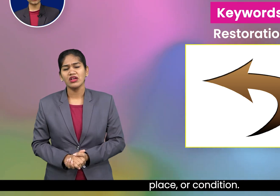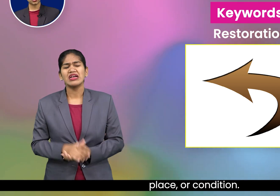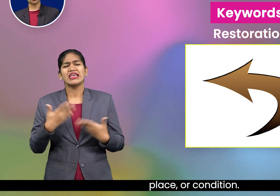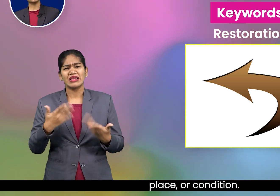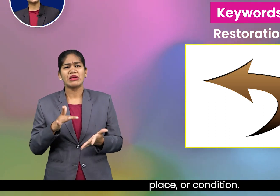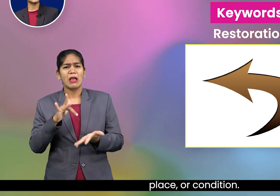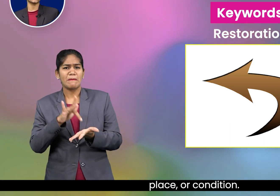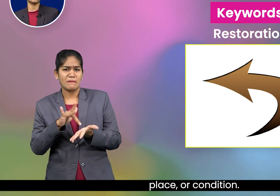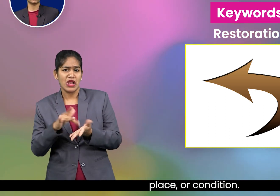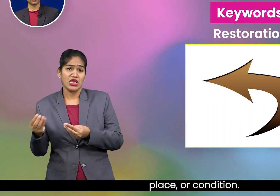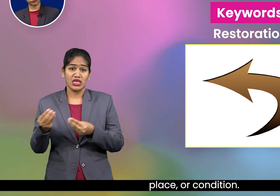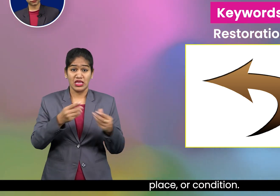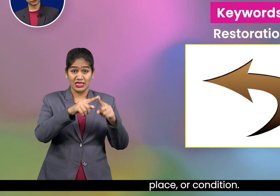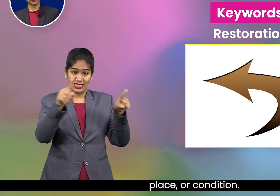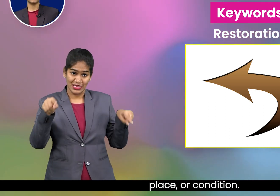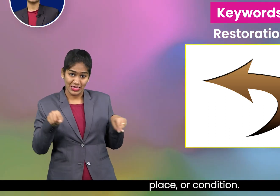place or condition.